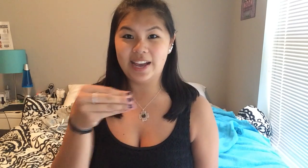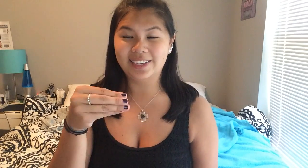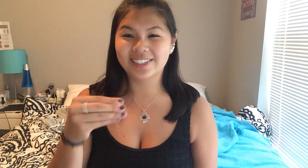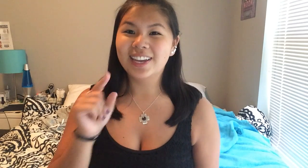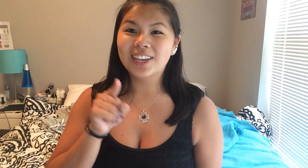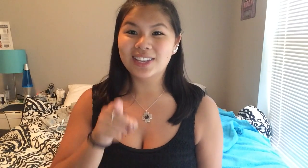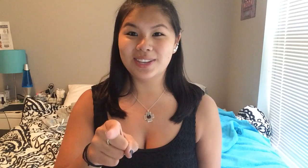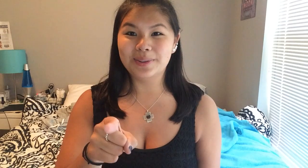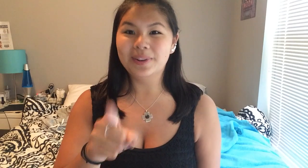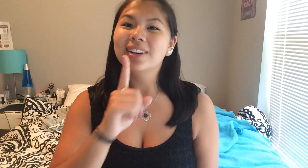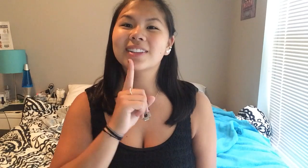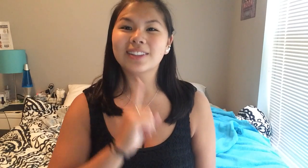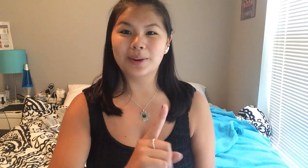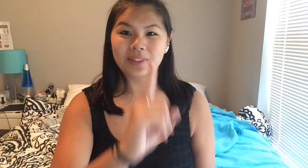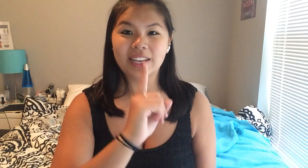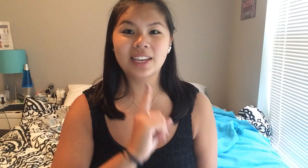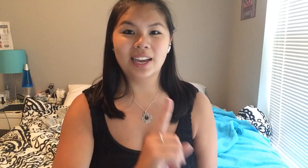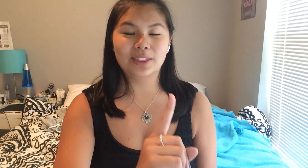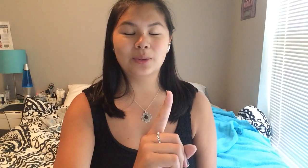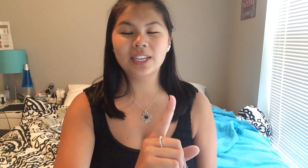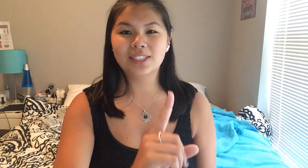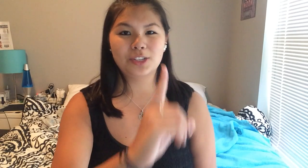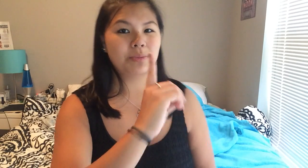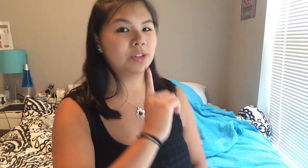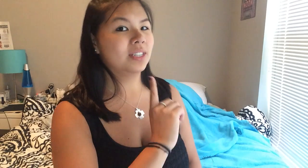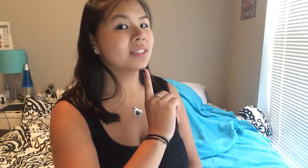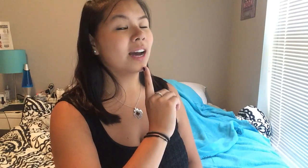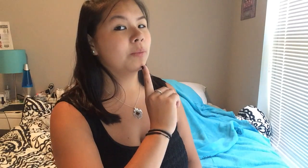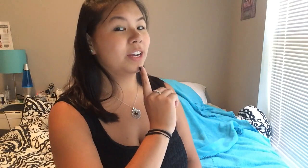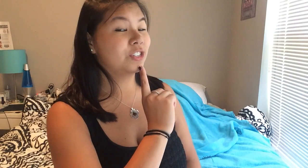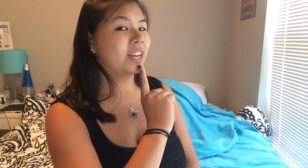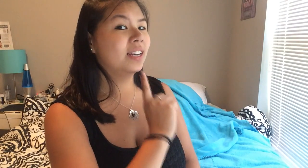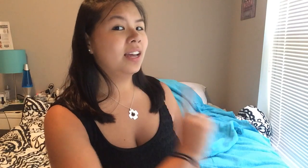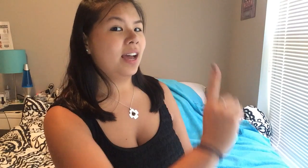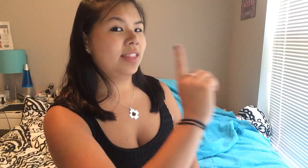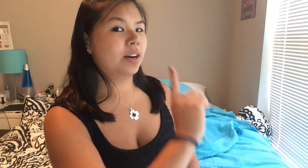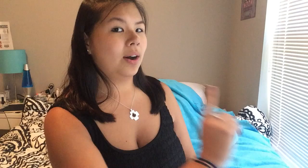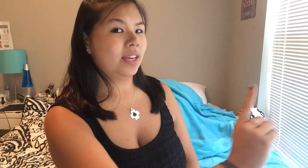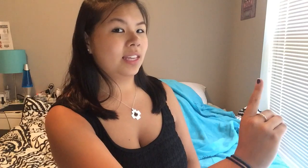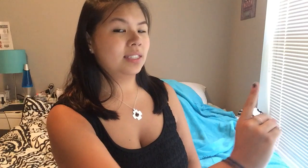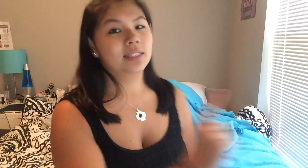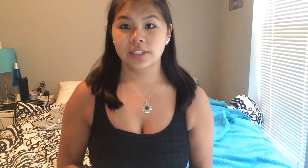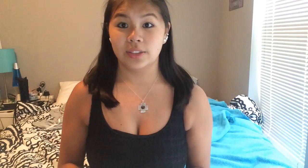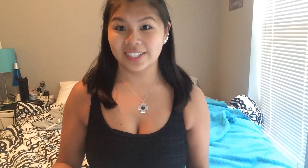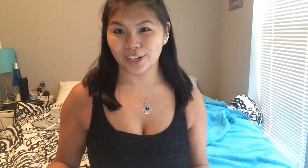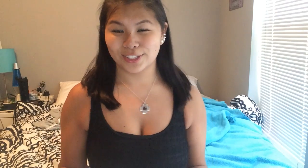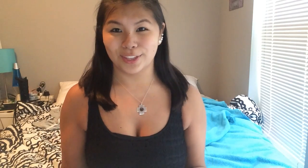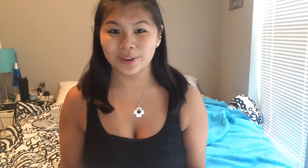and you lonely. And lonely is two motions out by your chin and they go out like this. So then it starts on the